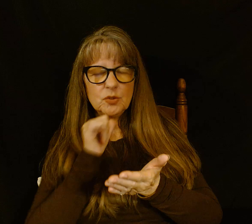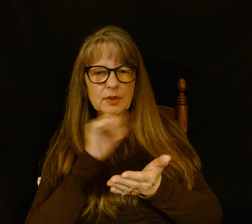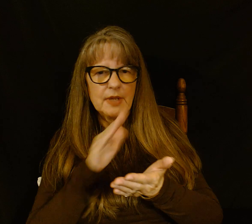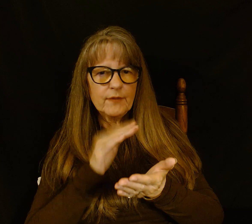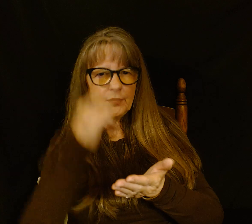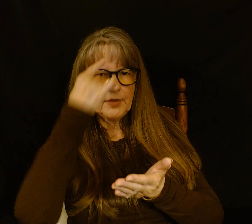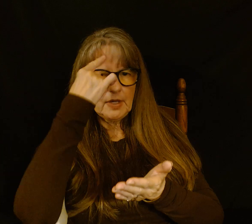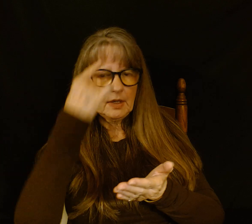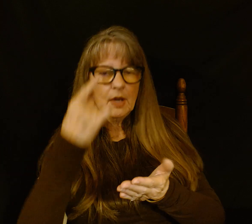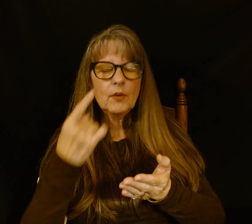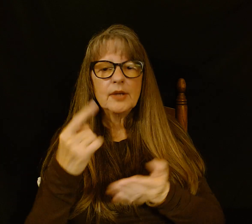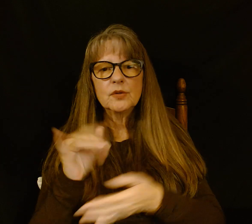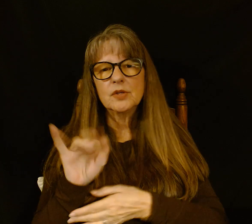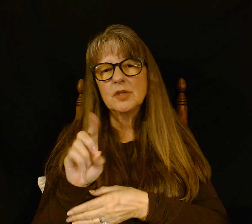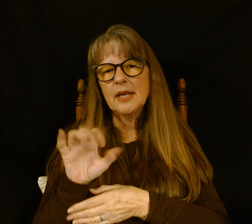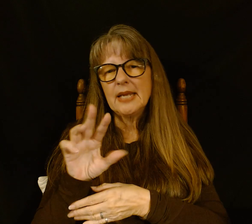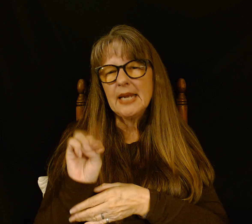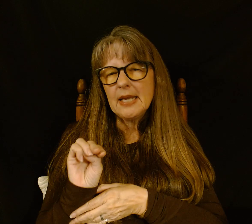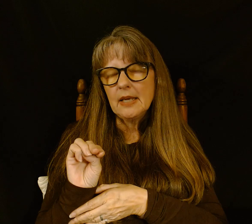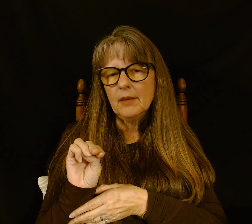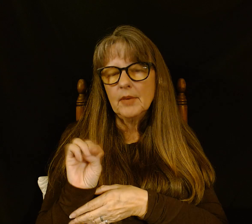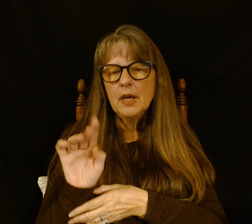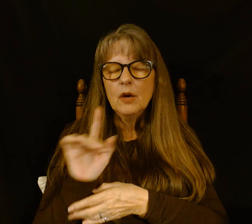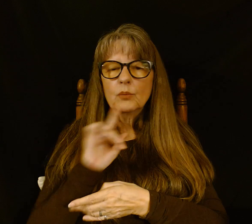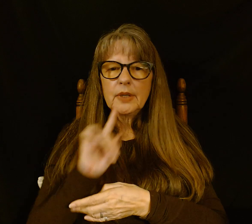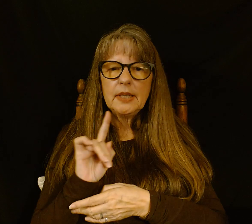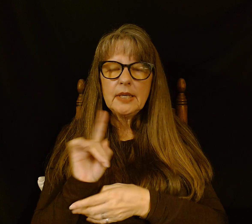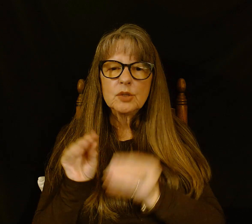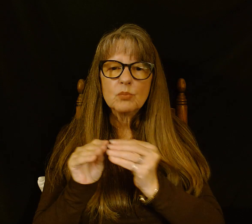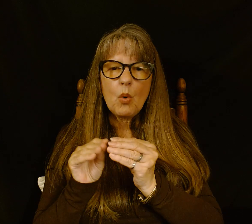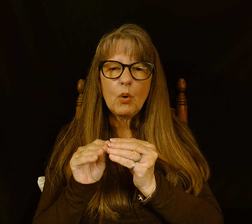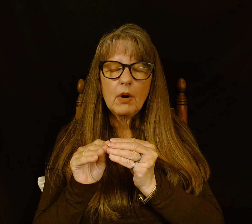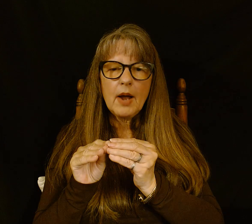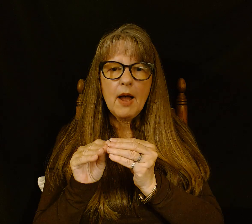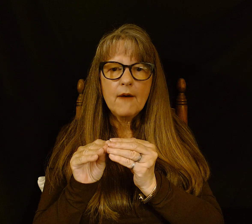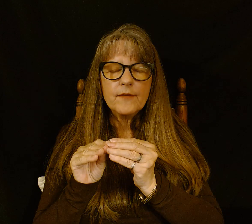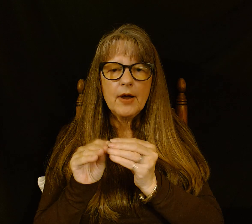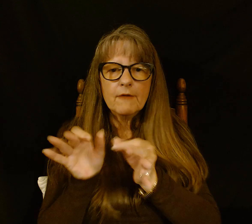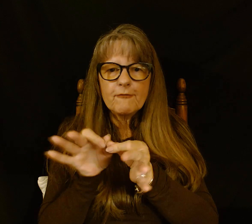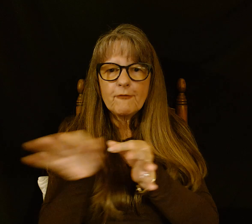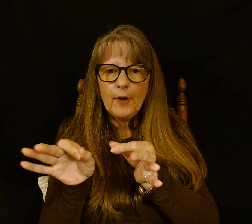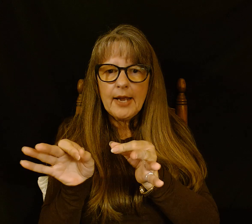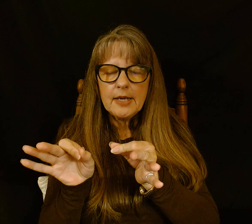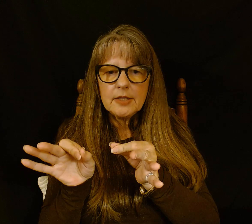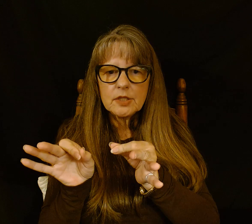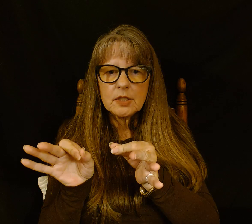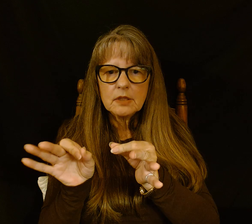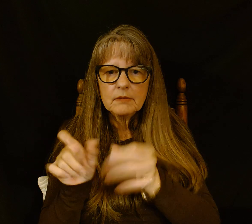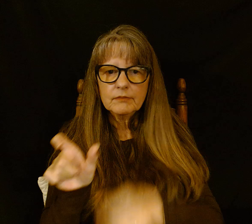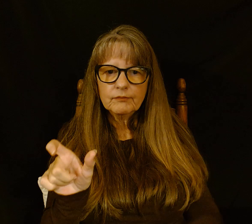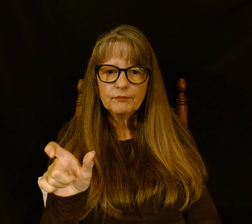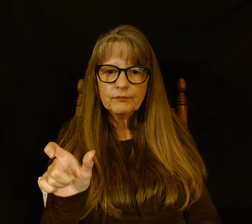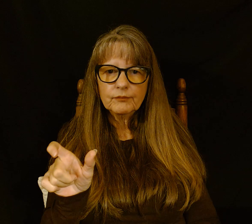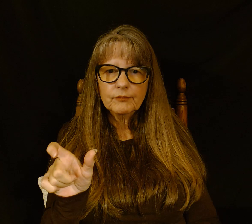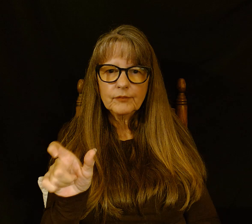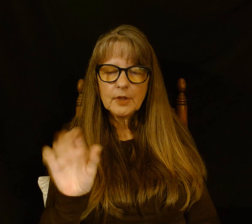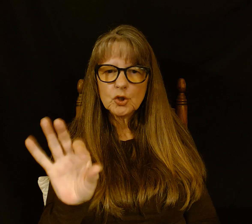would never think, right? So this is not an idiom, really. It's more of a phrase